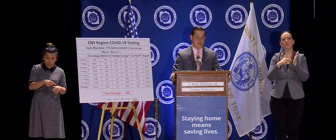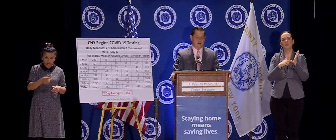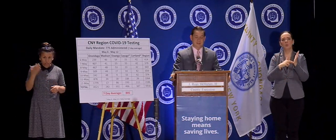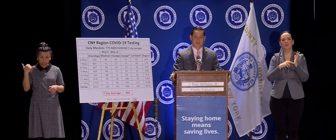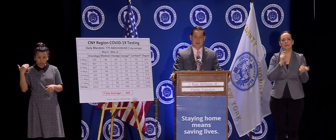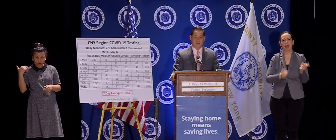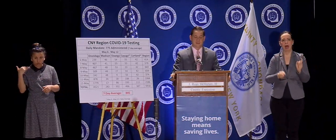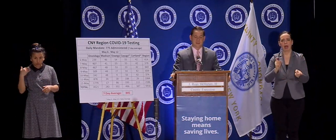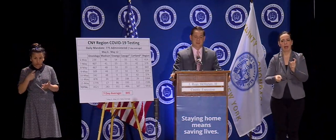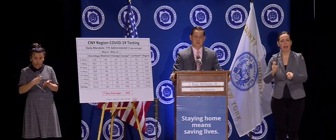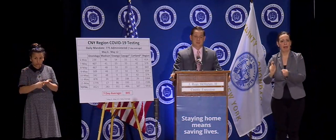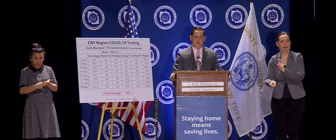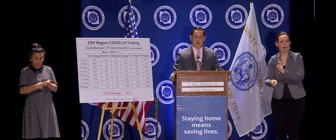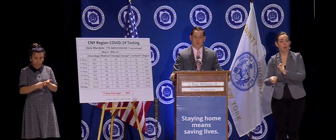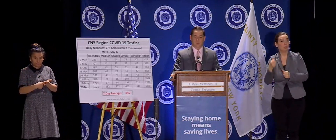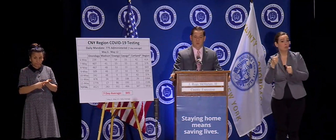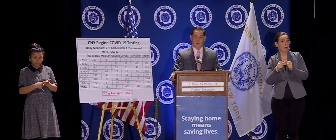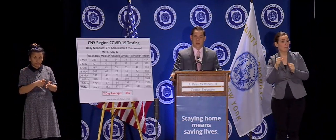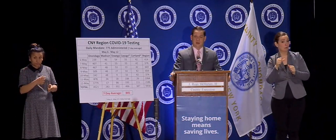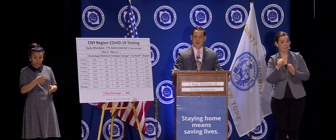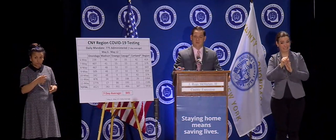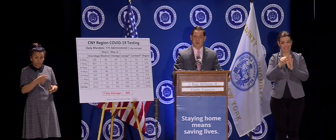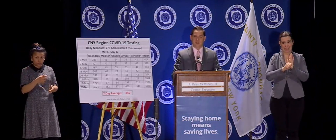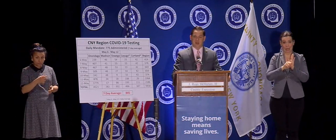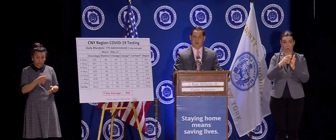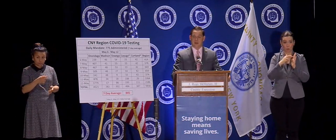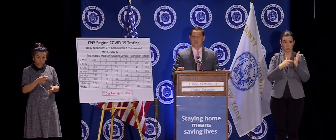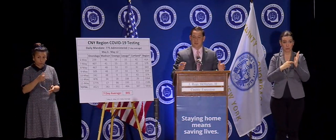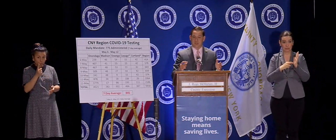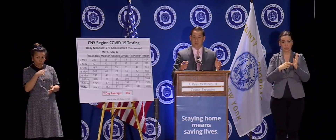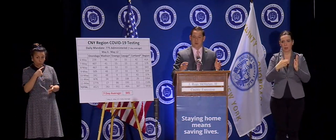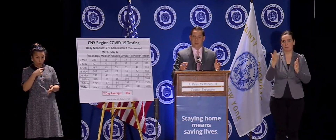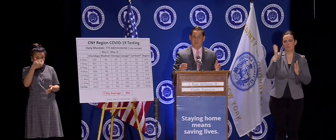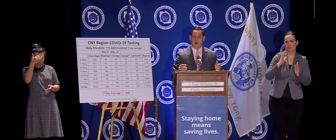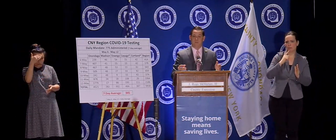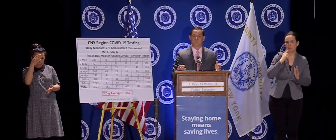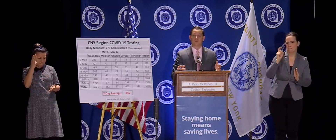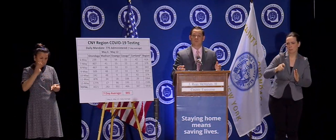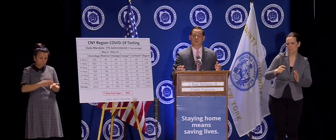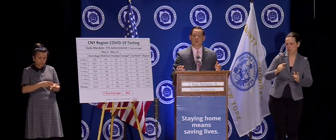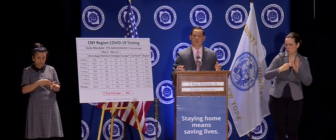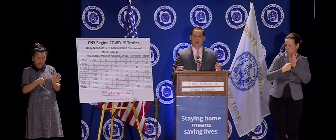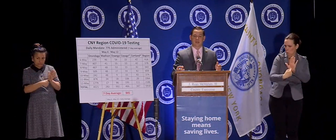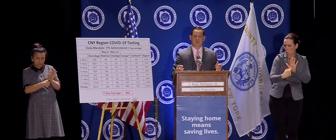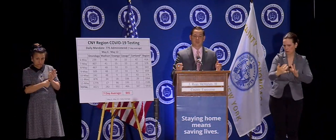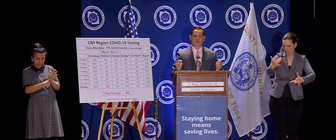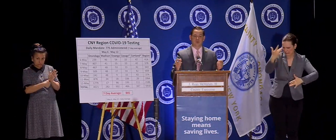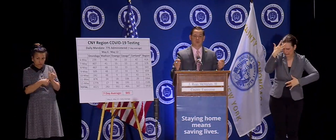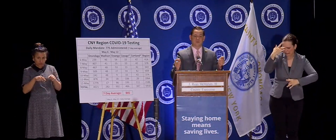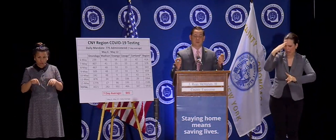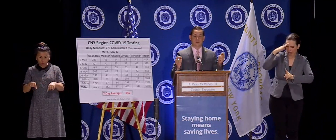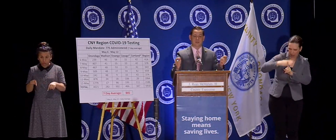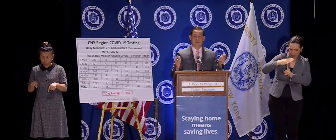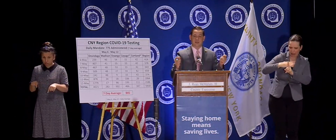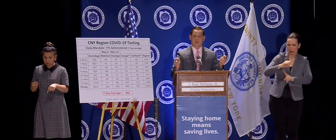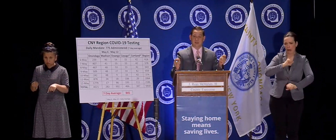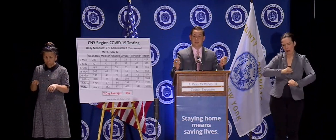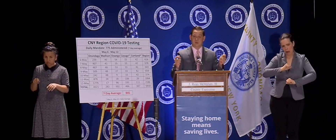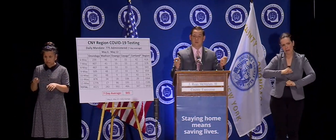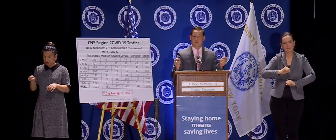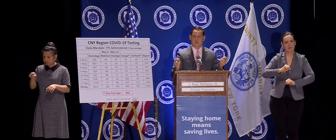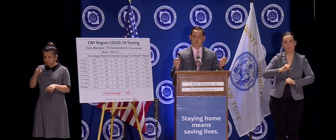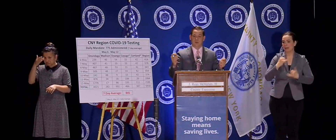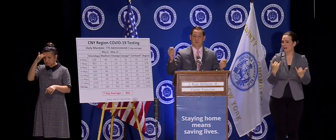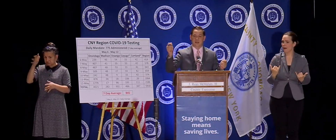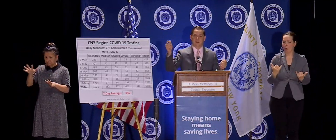sick to get a test. So we got clarification on that because initially when it came out, there was actually two different things that said